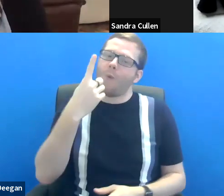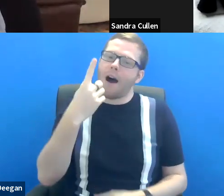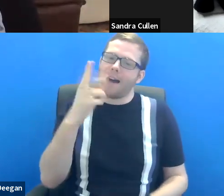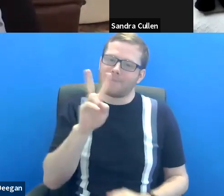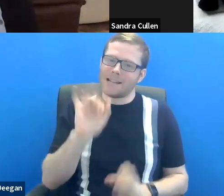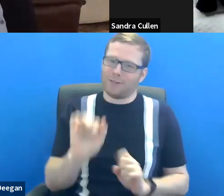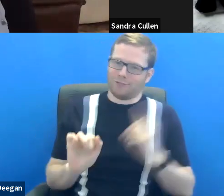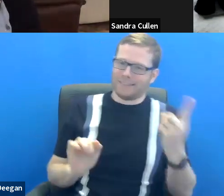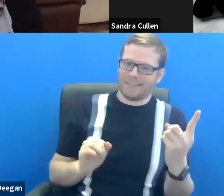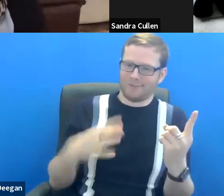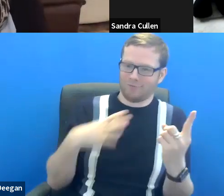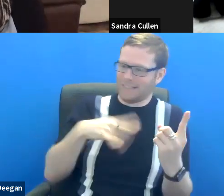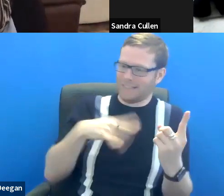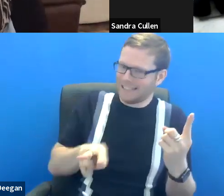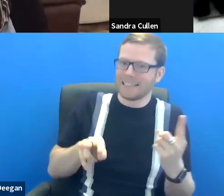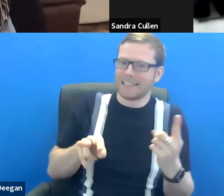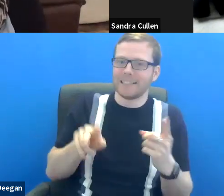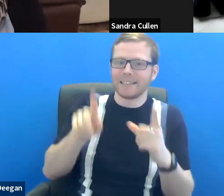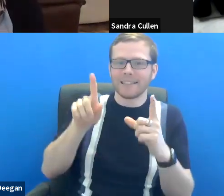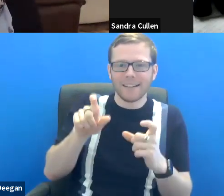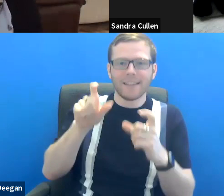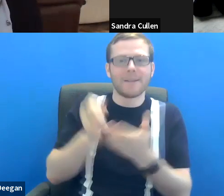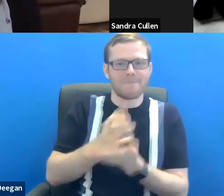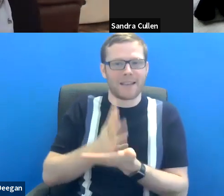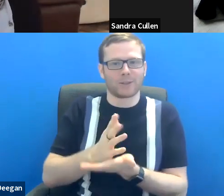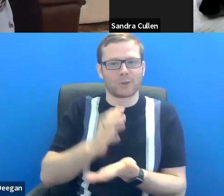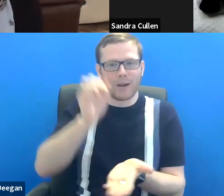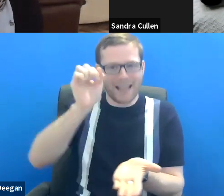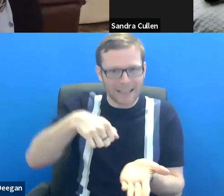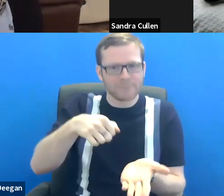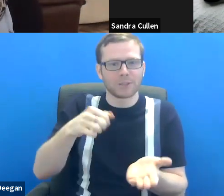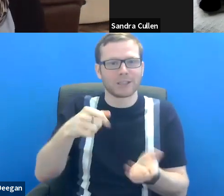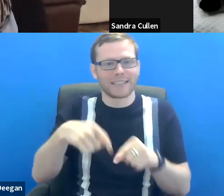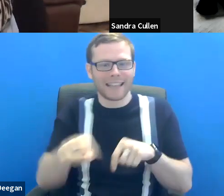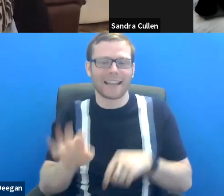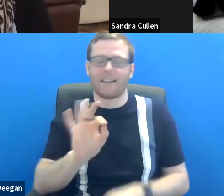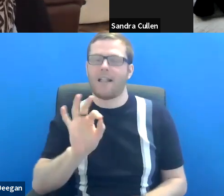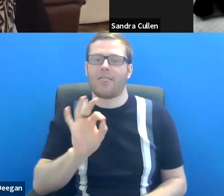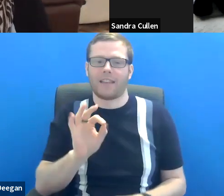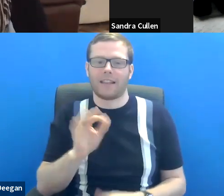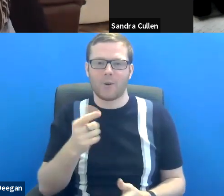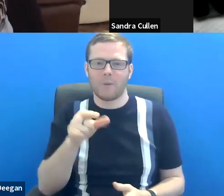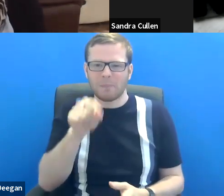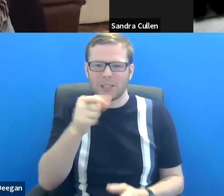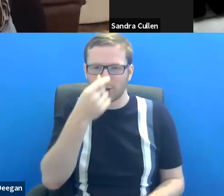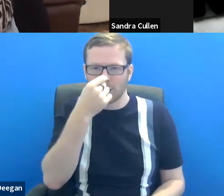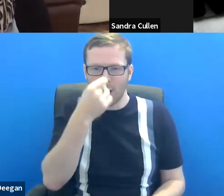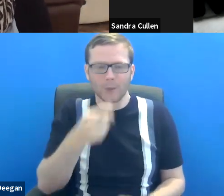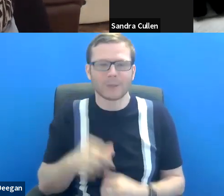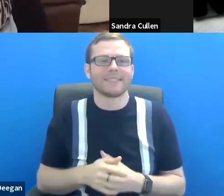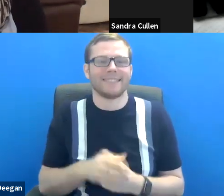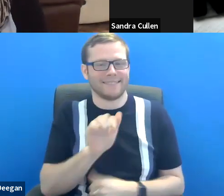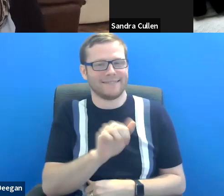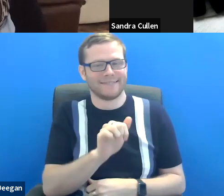side taking the picture to make sure that they don't kick or headbutt the baby, as you say, or even pinch the nose or things like that.